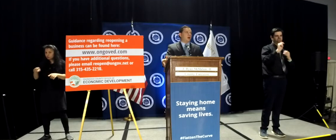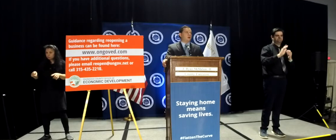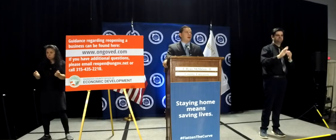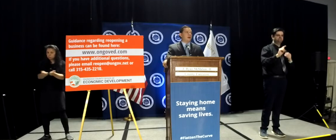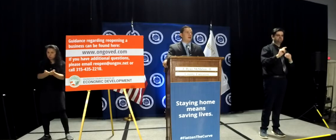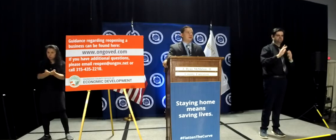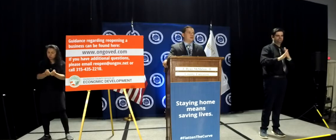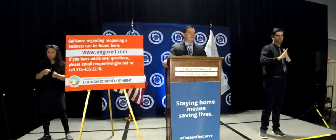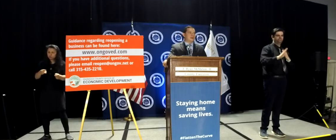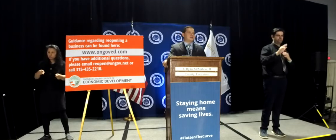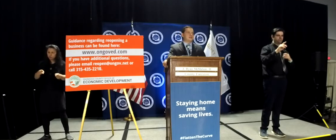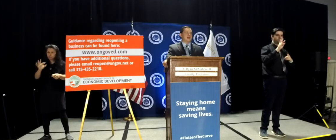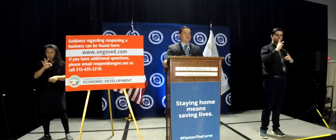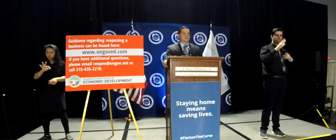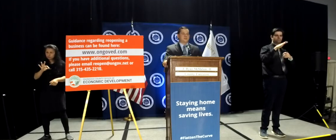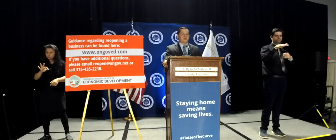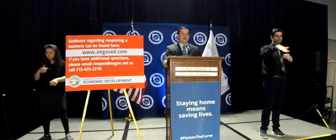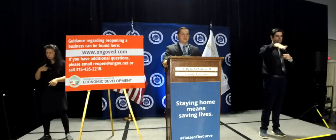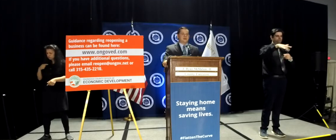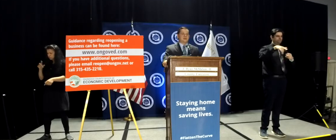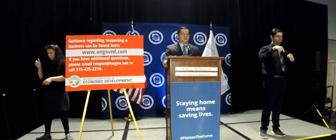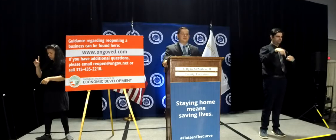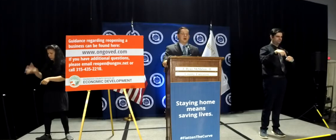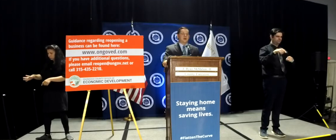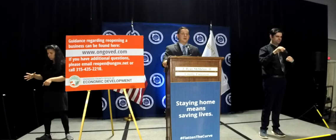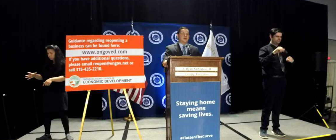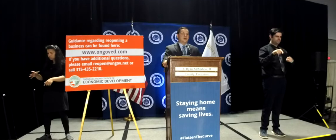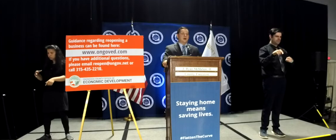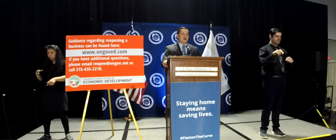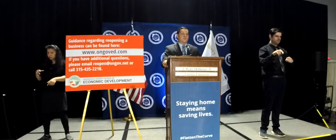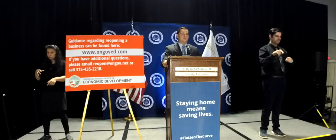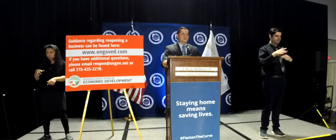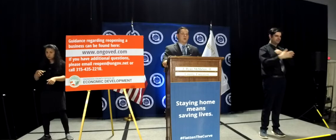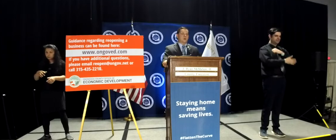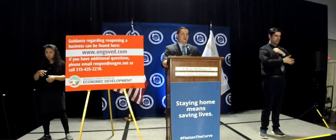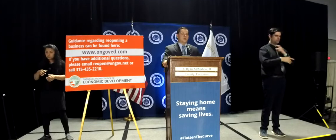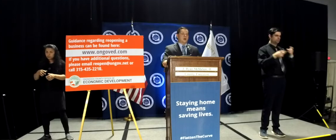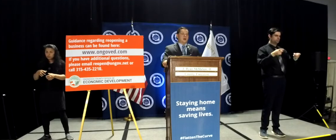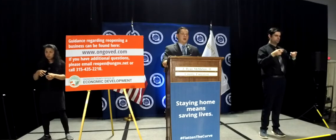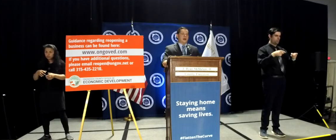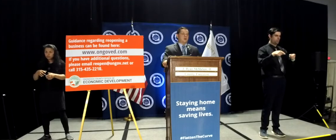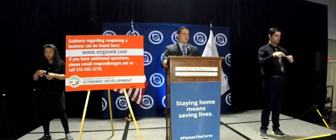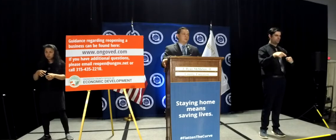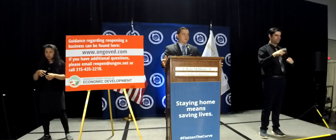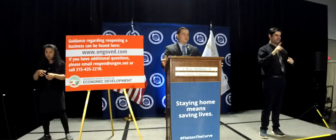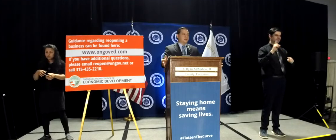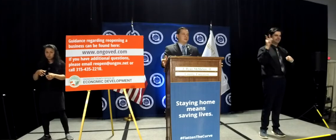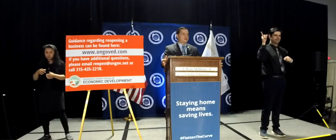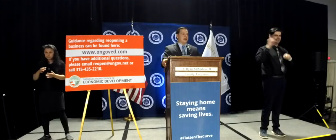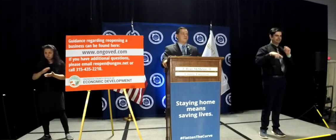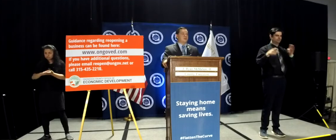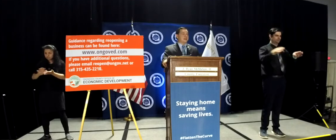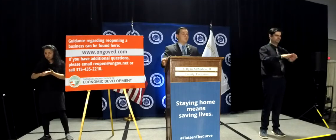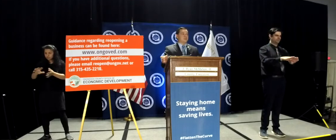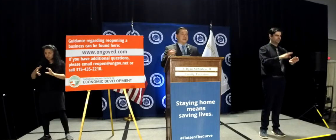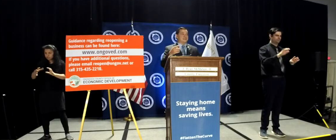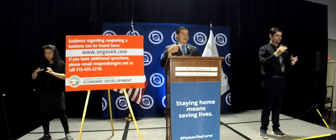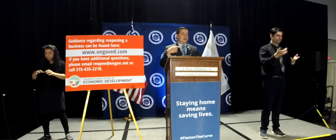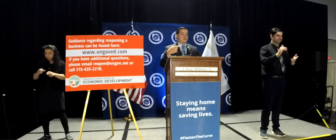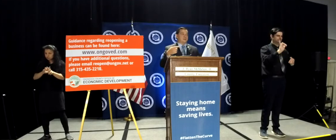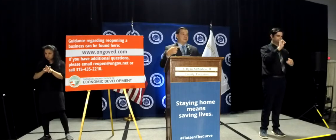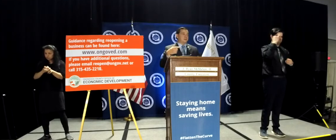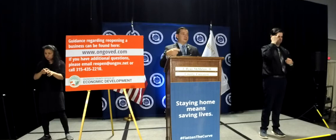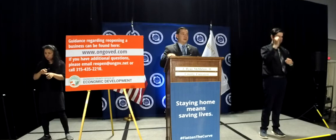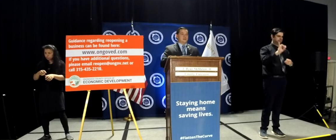day long. That's not something that can be done. So I don't believe there's any conflicts. I don't believe that's